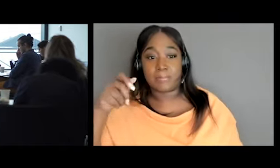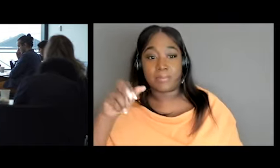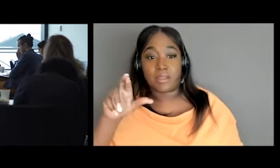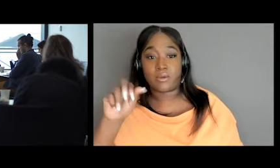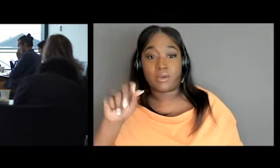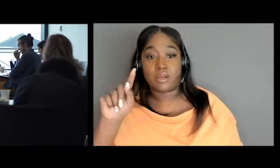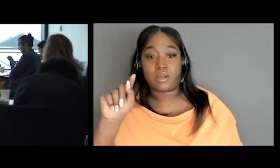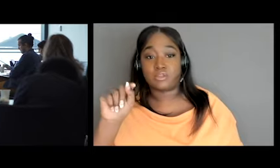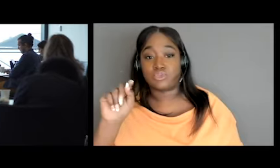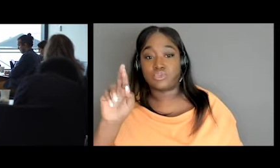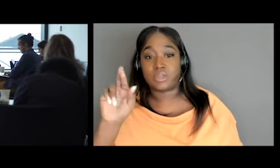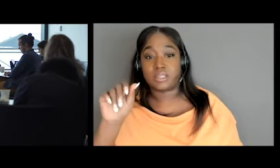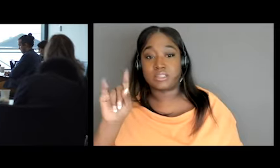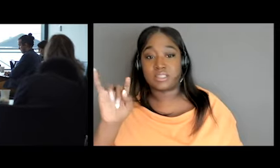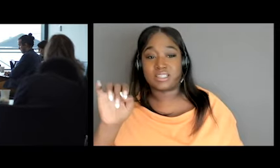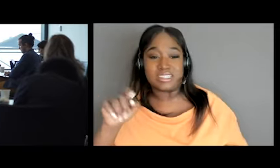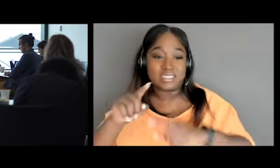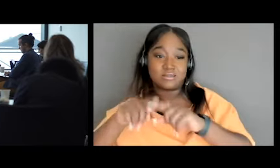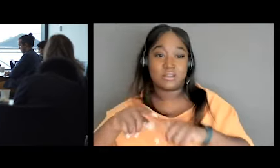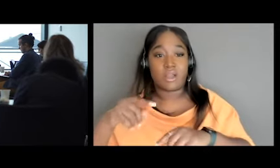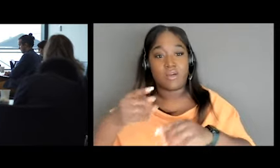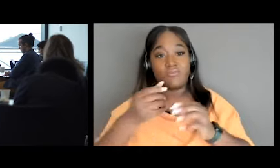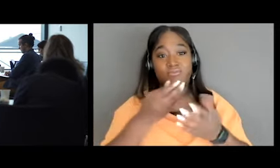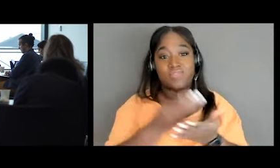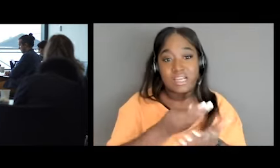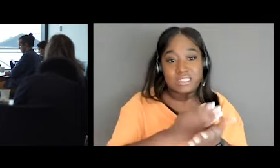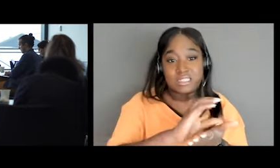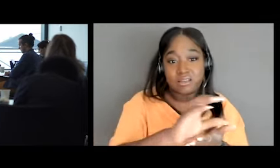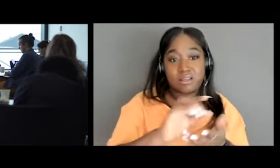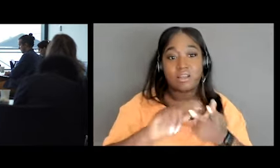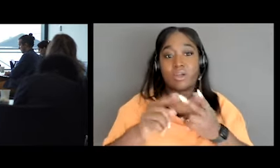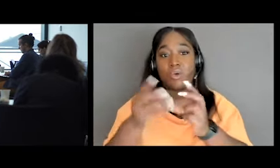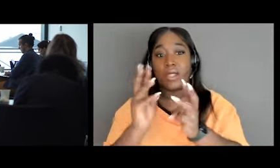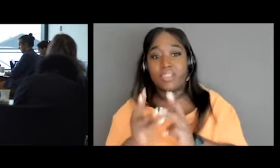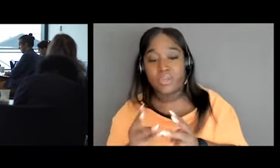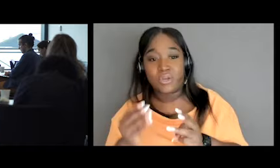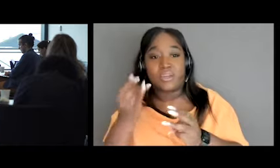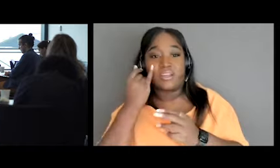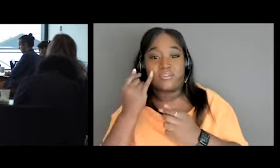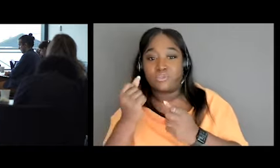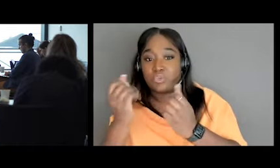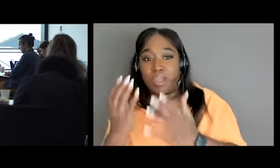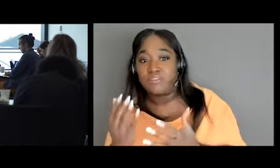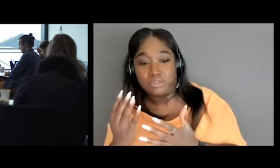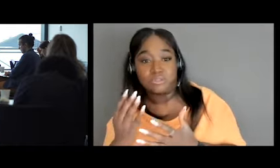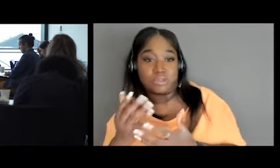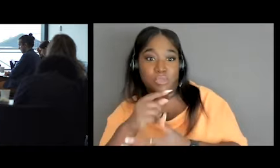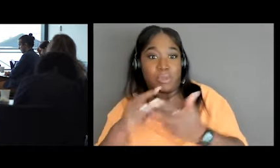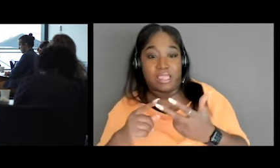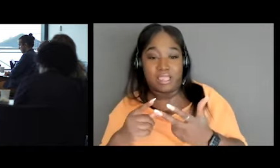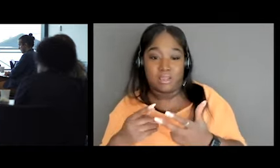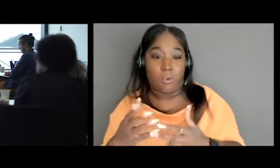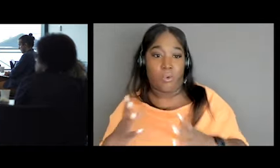weather, it's contingent on, not, 3 drivers not calling in sick on that day. You know what I mean? It's like there's a whole bunch of